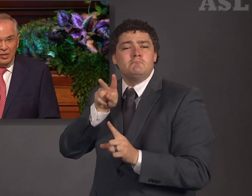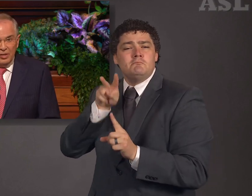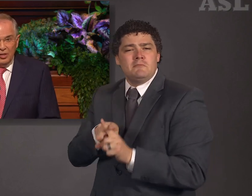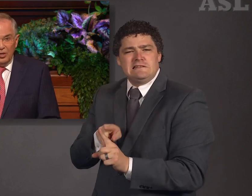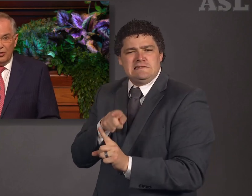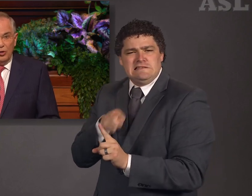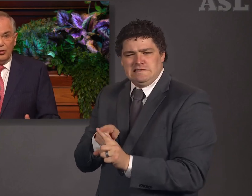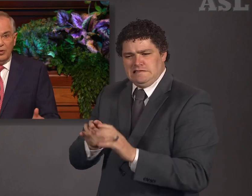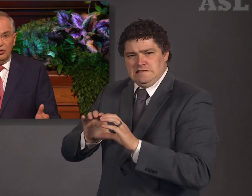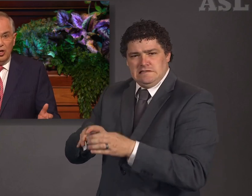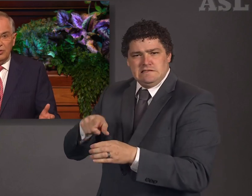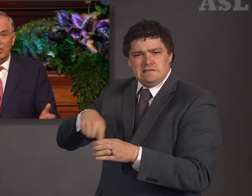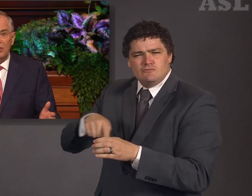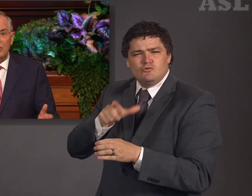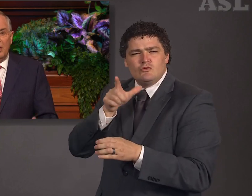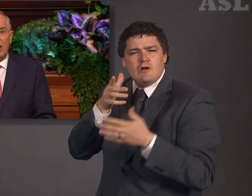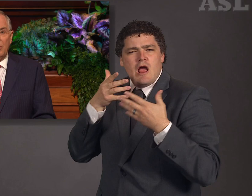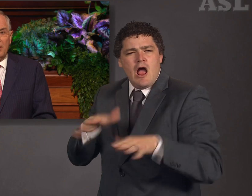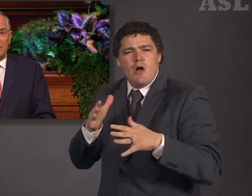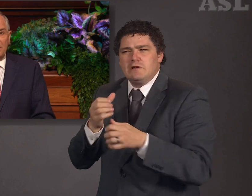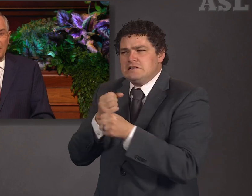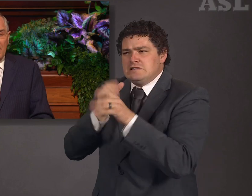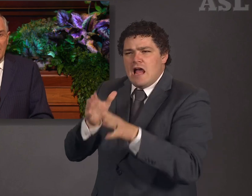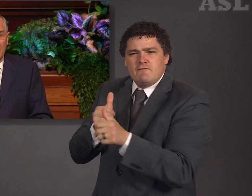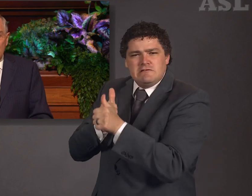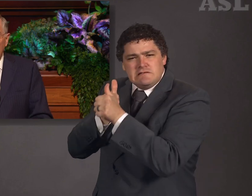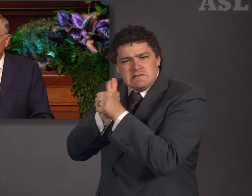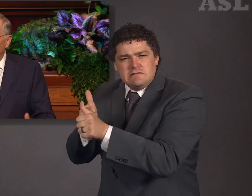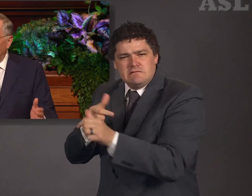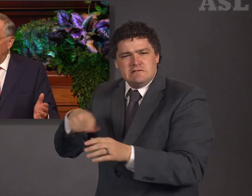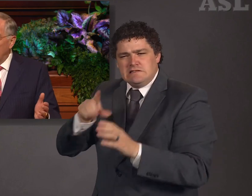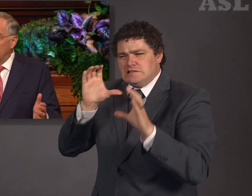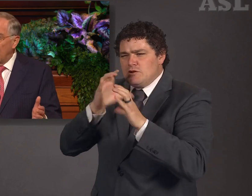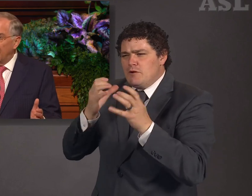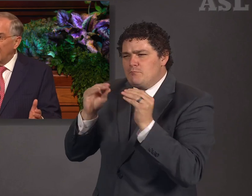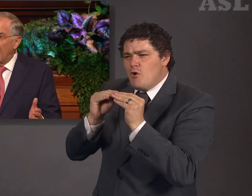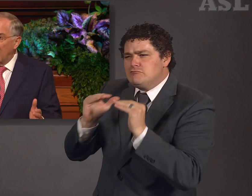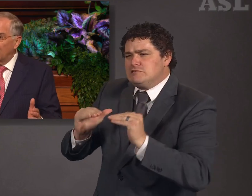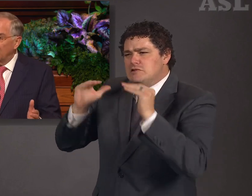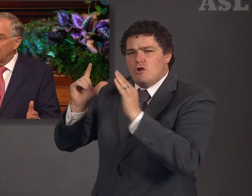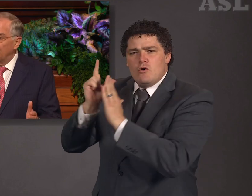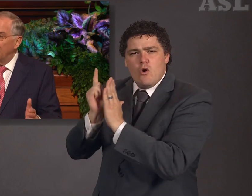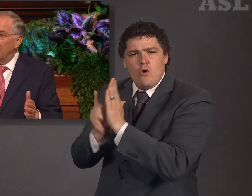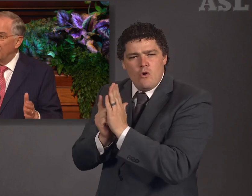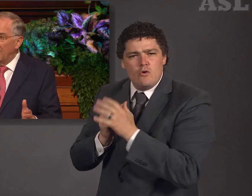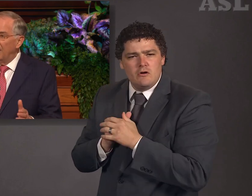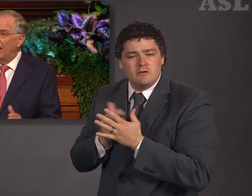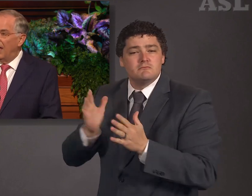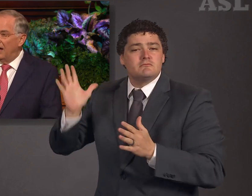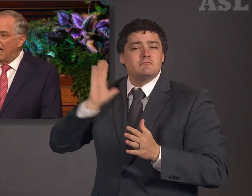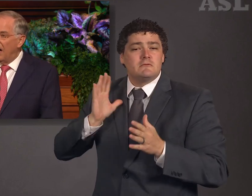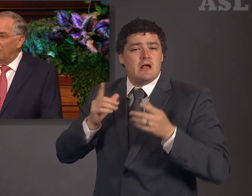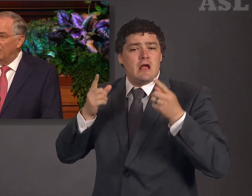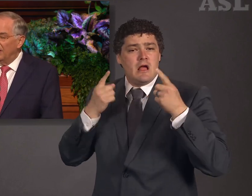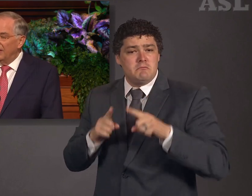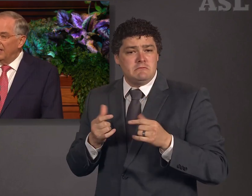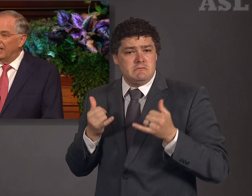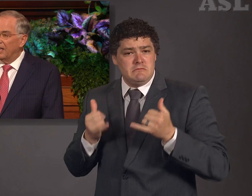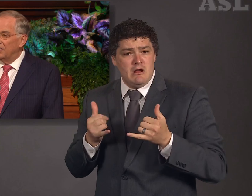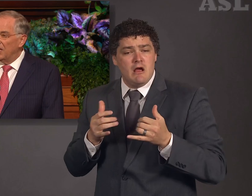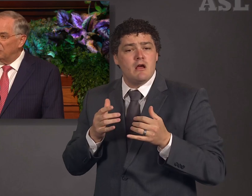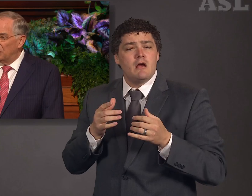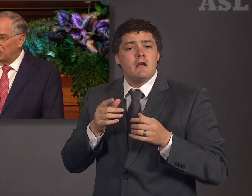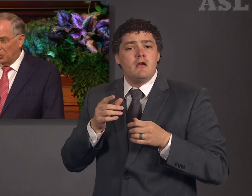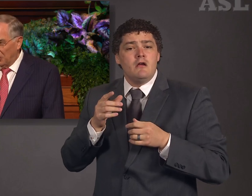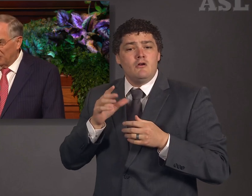disciples, those who had chosen to follow him. The Lord taught how to live then and now in